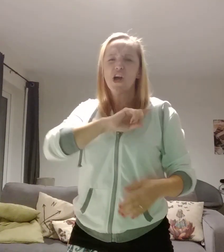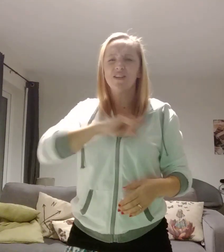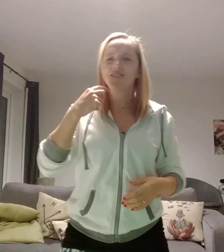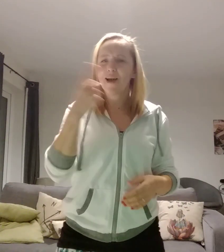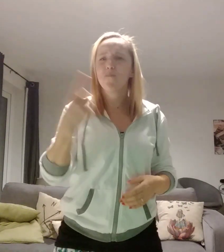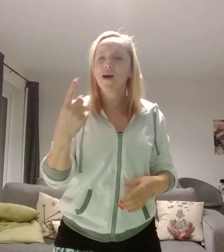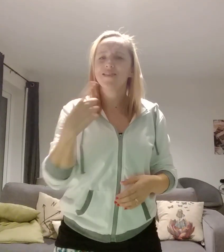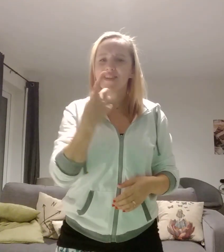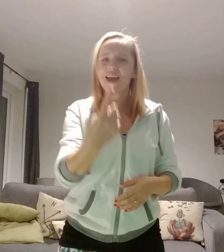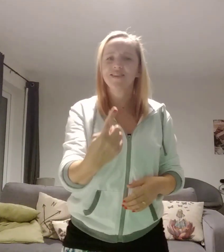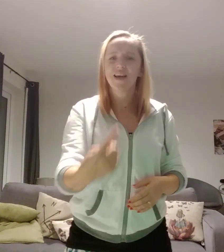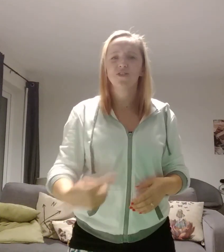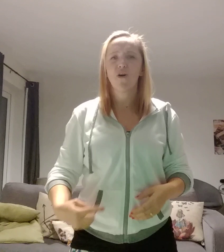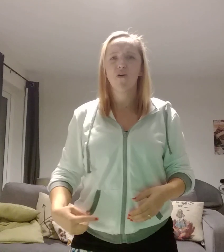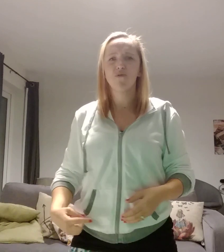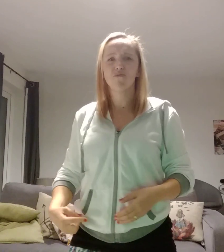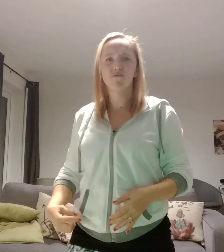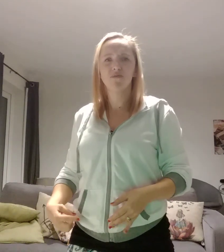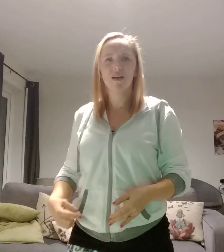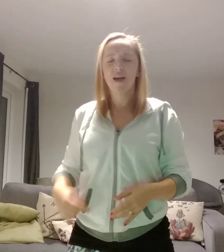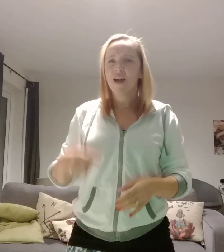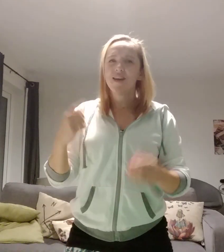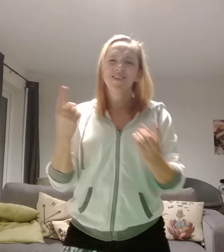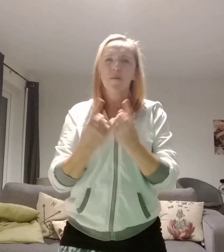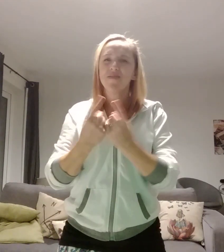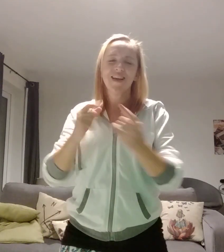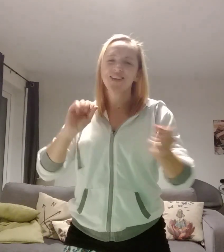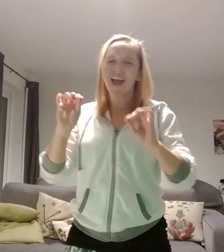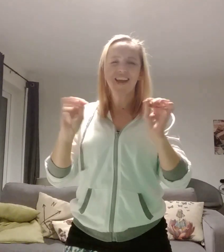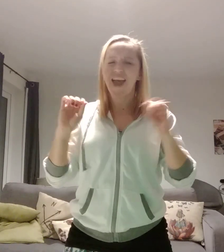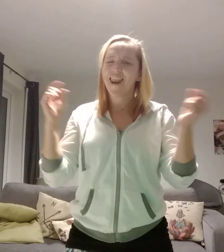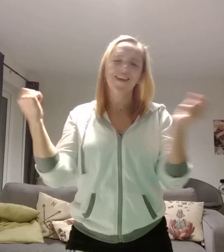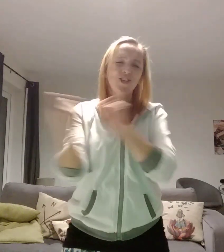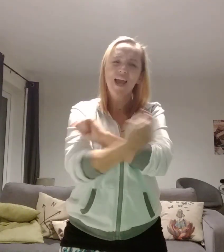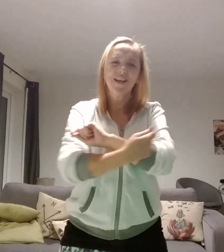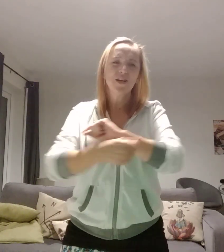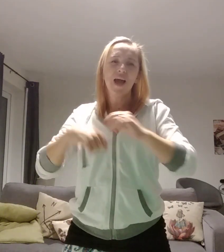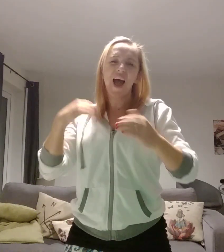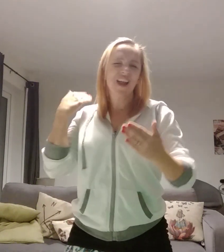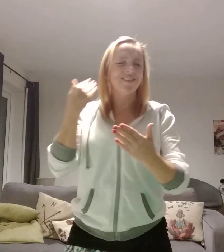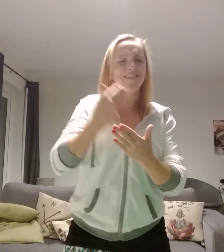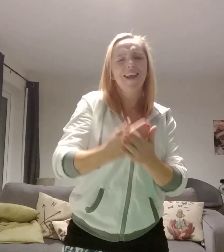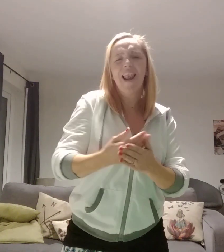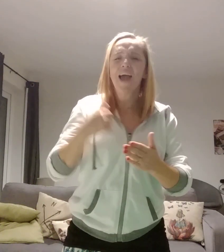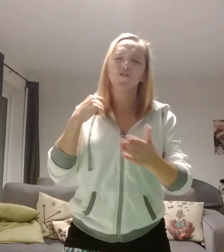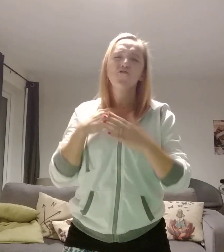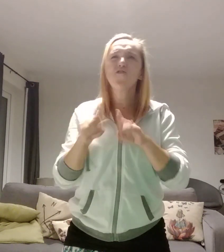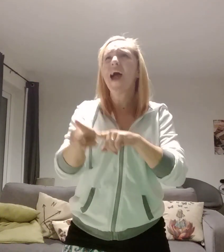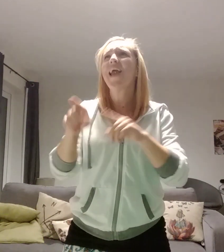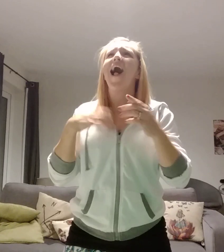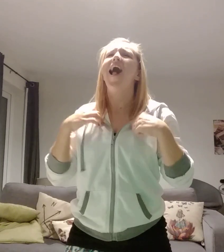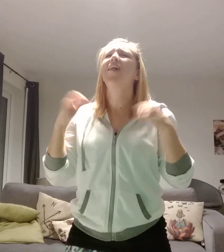'cause someone says they're so. Some things I cannot change, but till I try, I'll